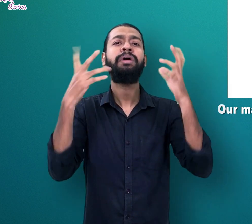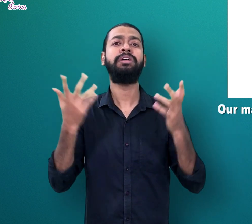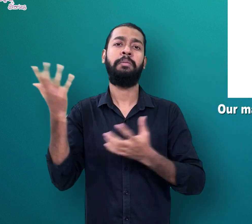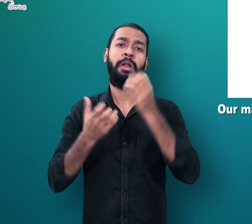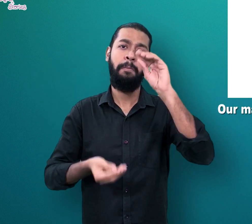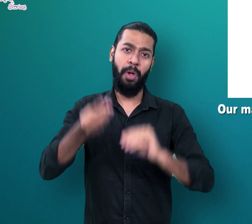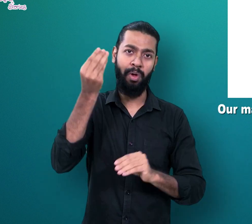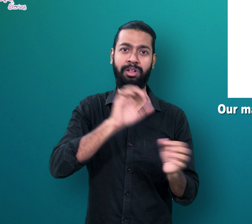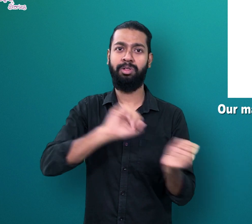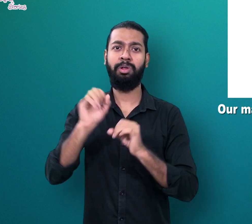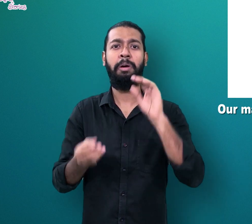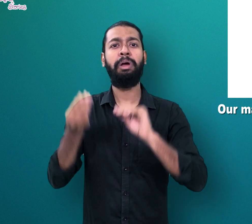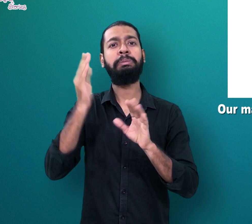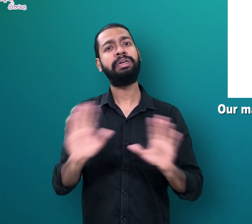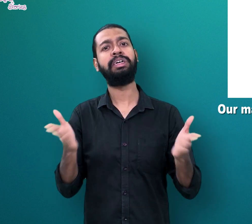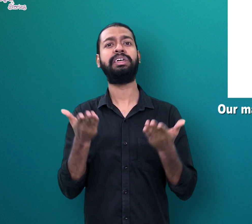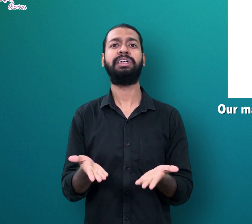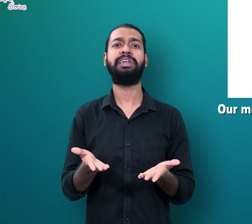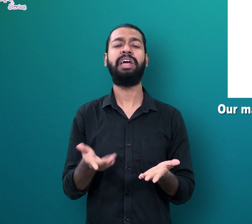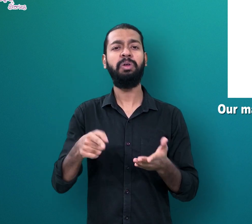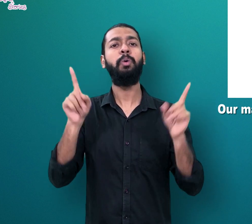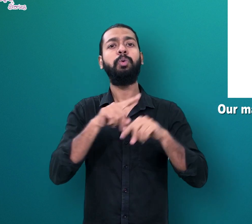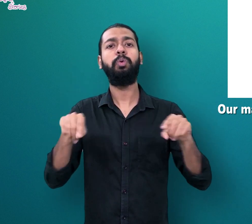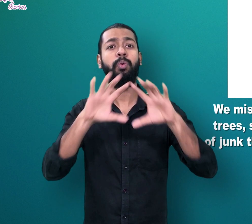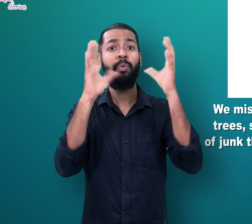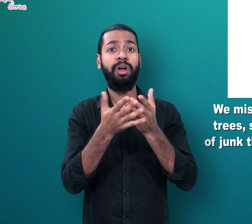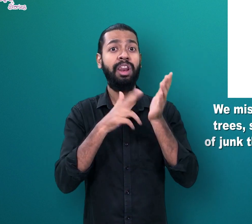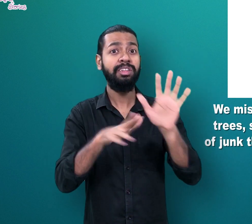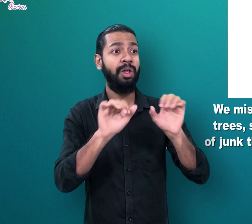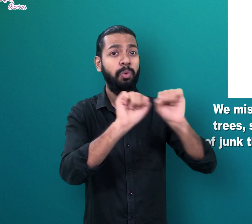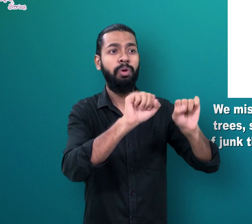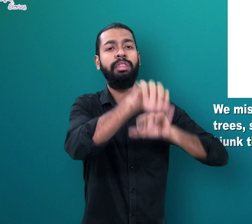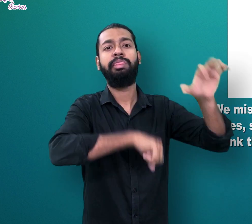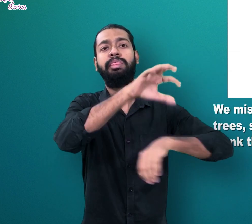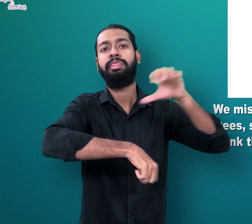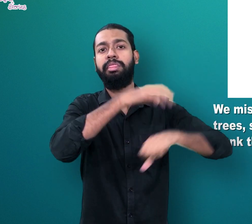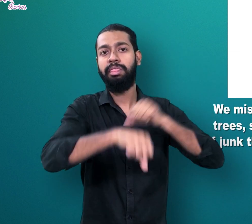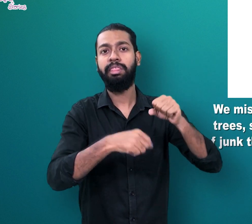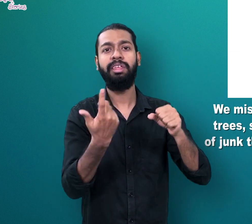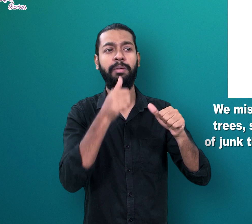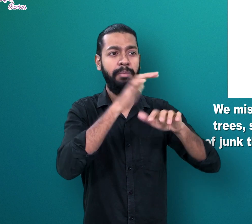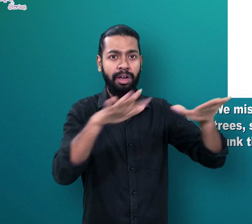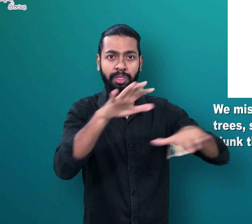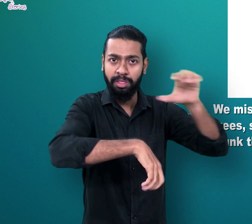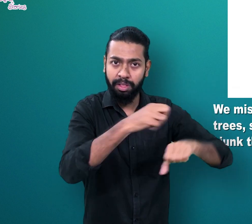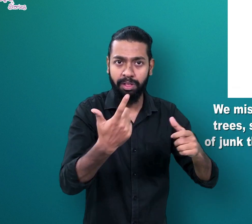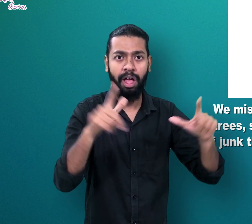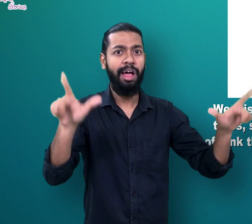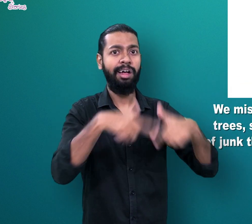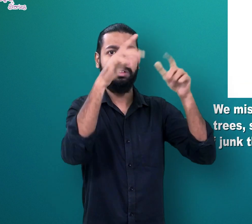Our mantra seems to be buy more, throw more. We misuse Earth's resources like water, trees, sand and